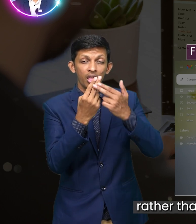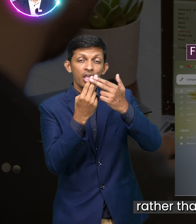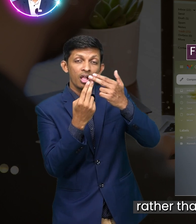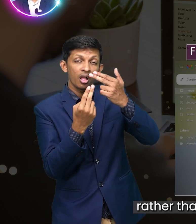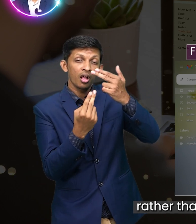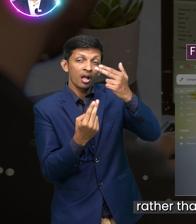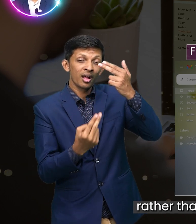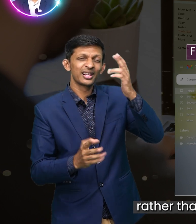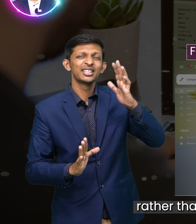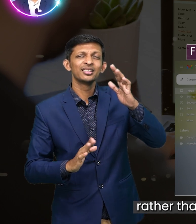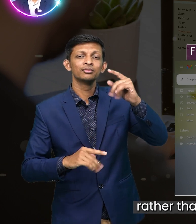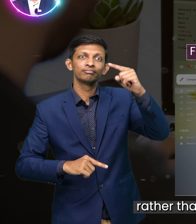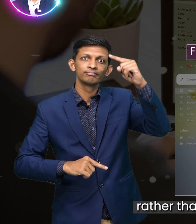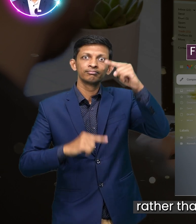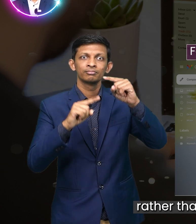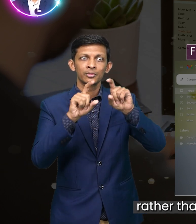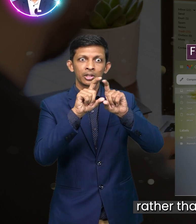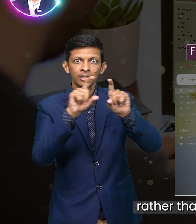Rather than a lengthy introduction.